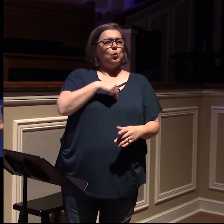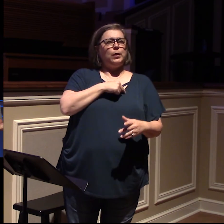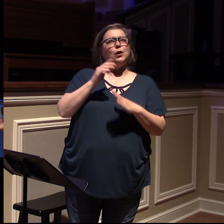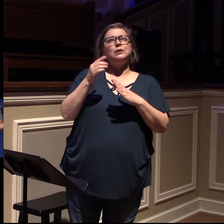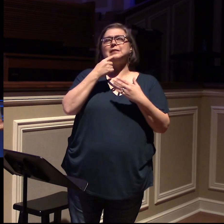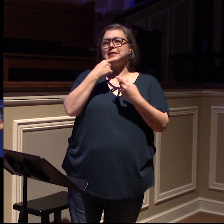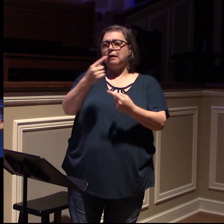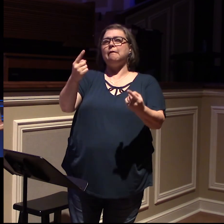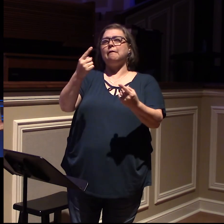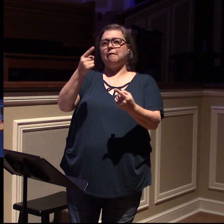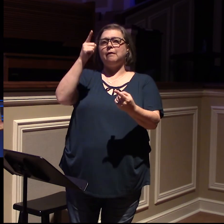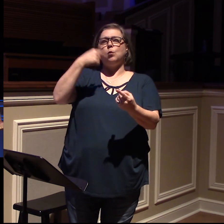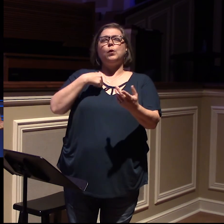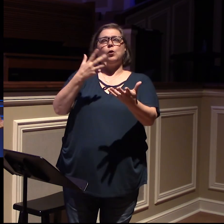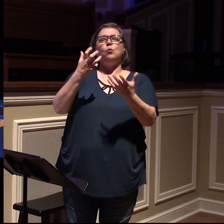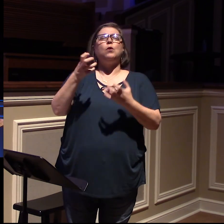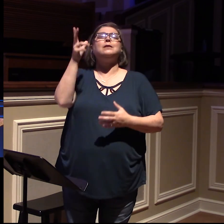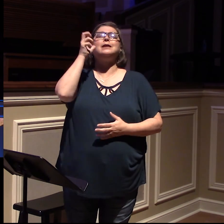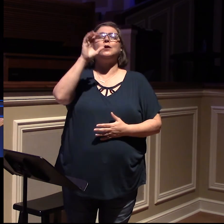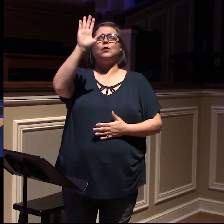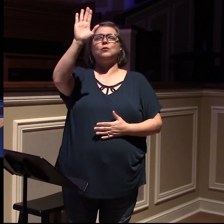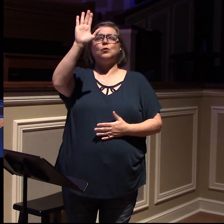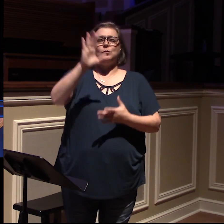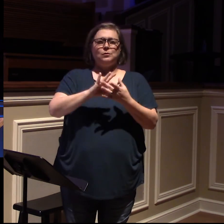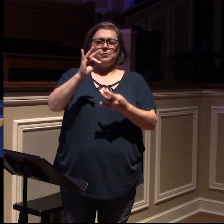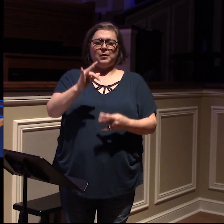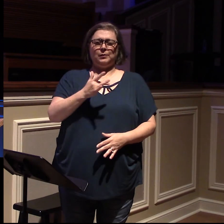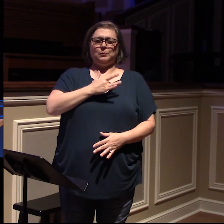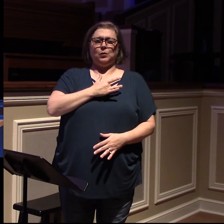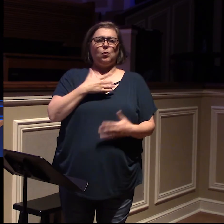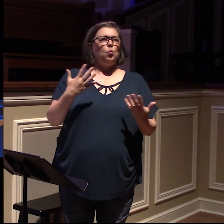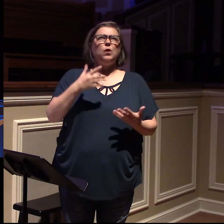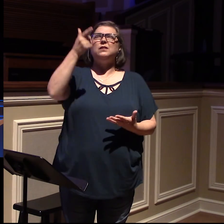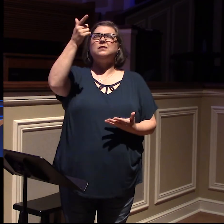us. What's the Spirit saying to you?